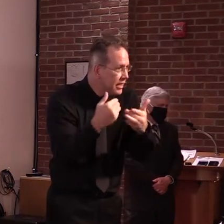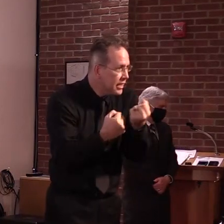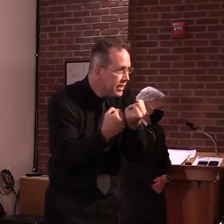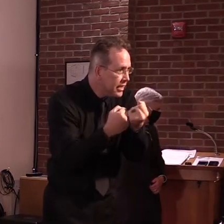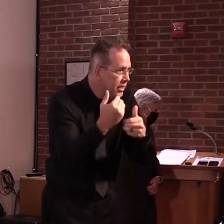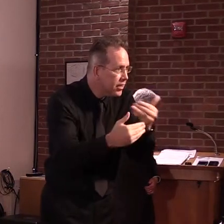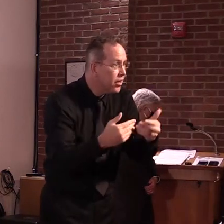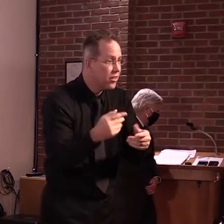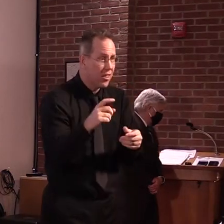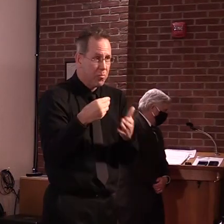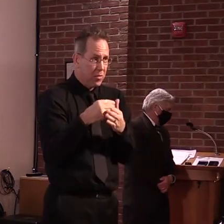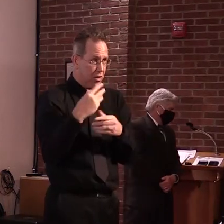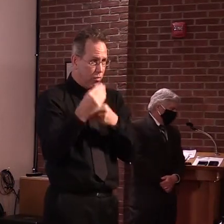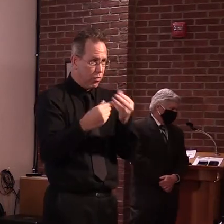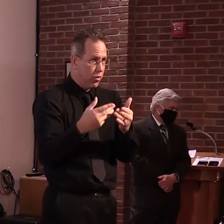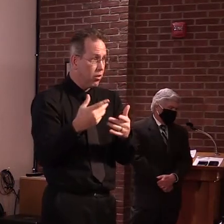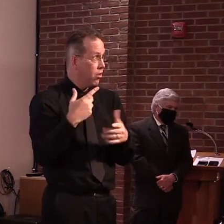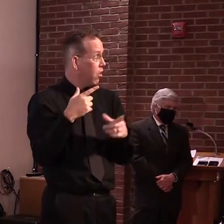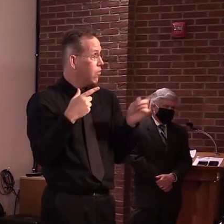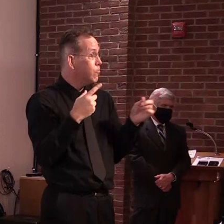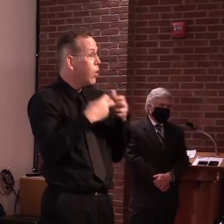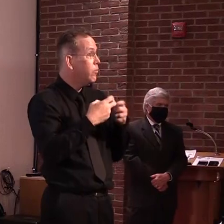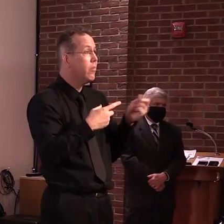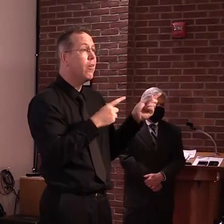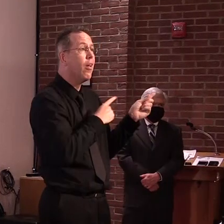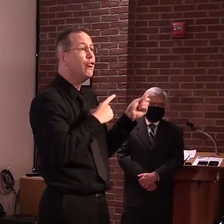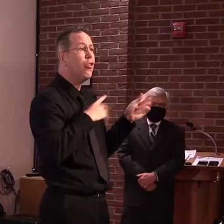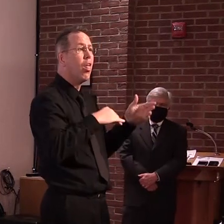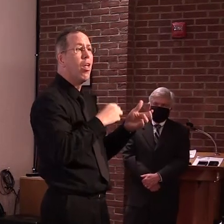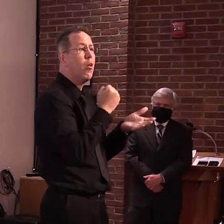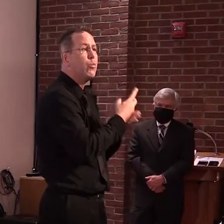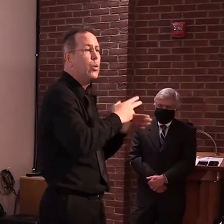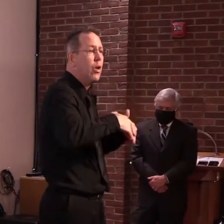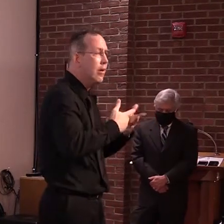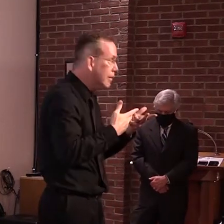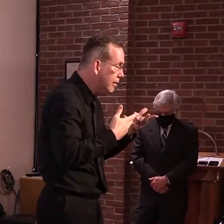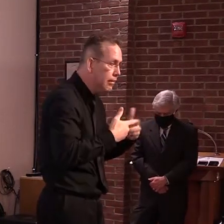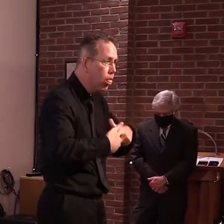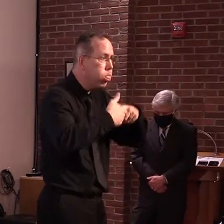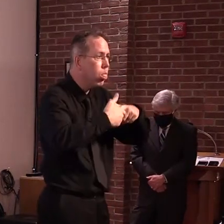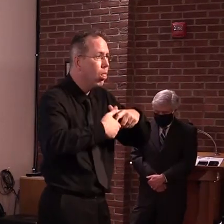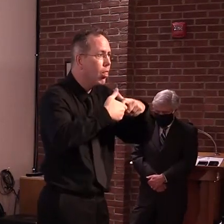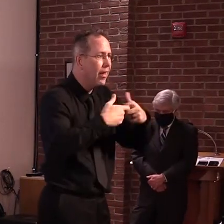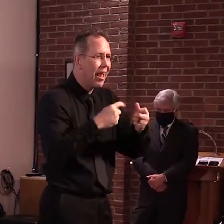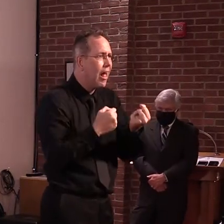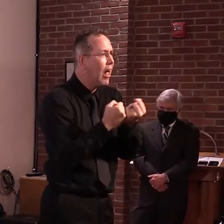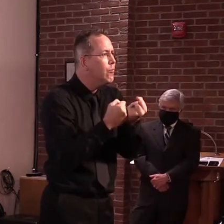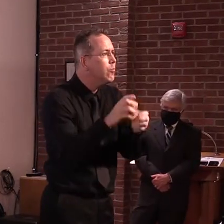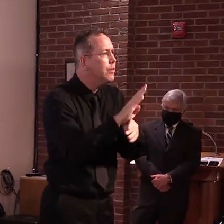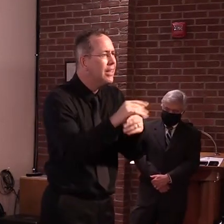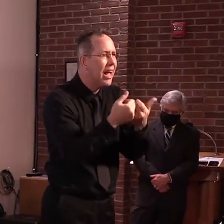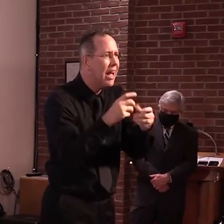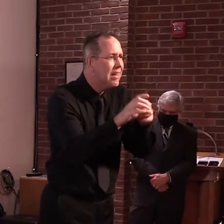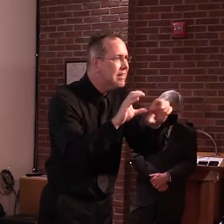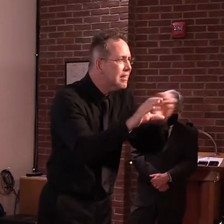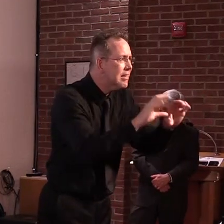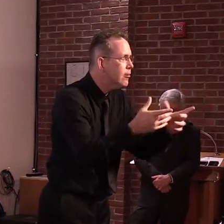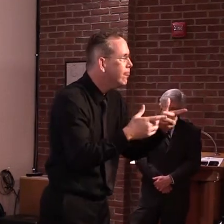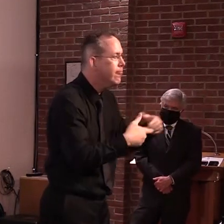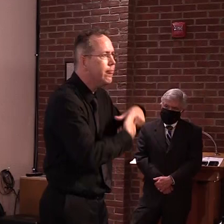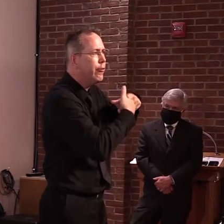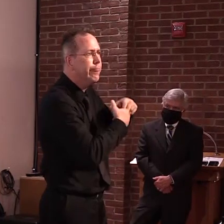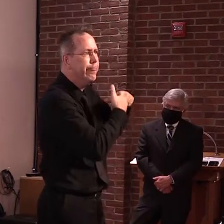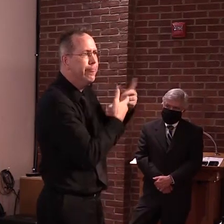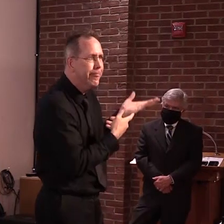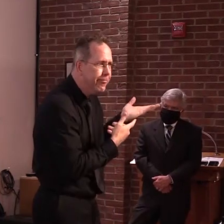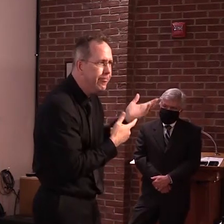net. We wanted to be inclusive of all sectors of our economy harmed by this crisis. We created three entry points